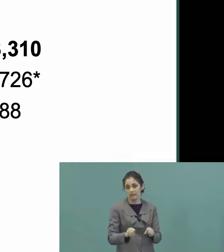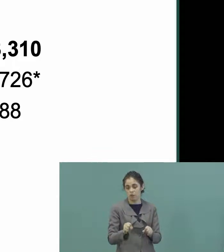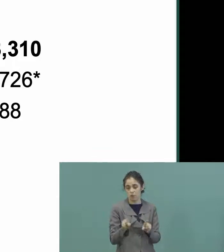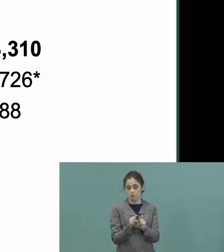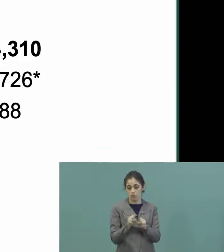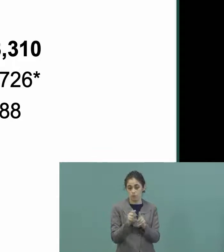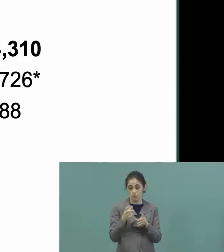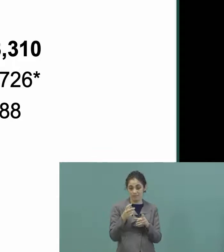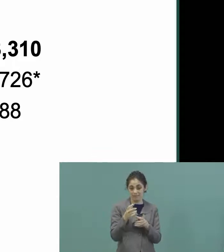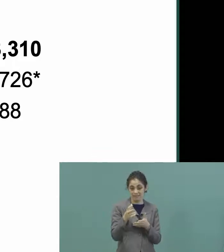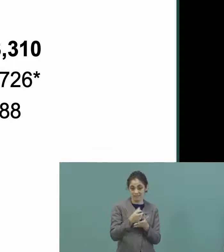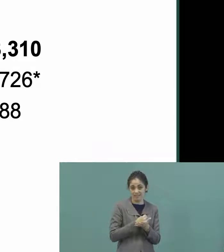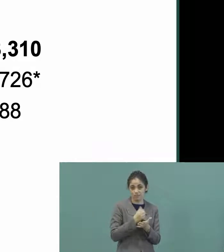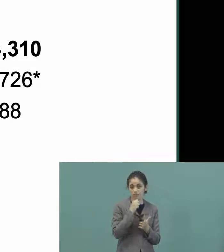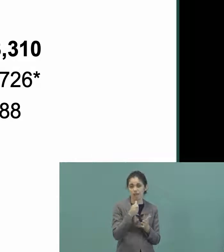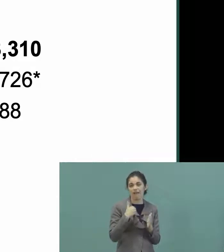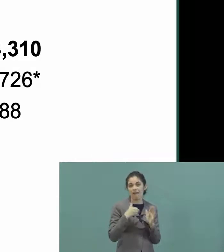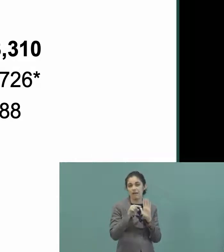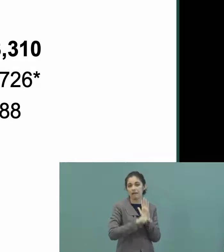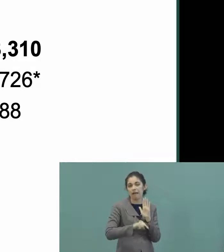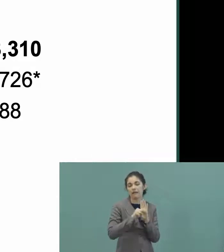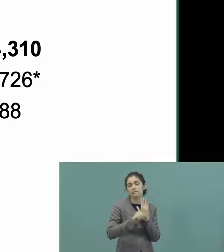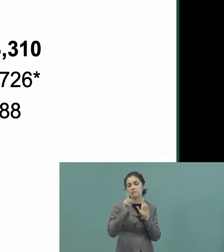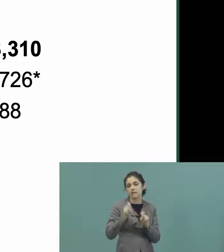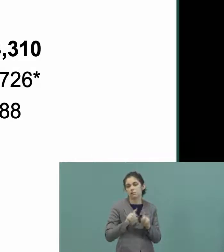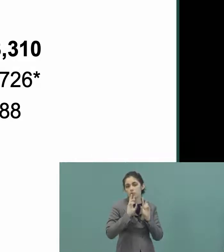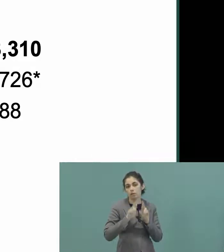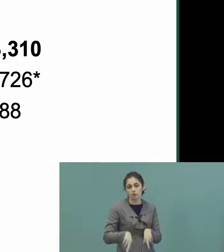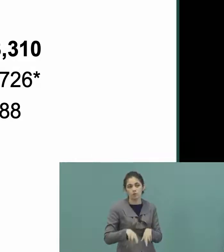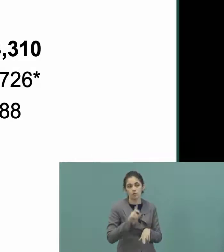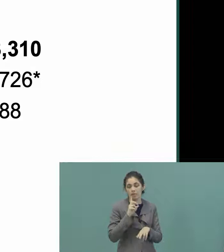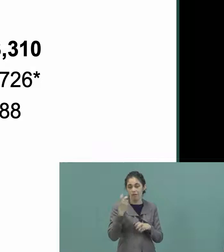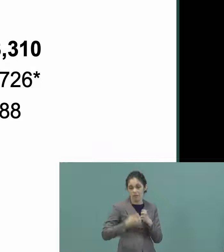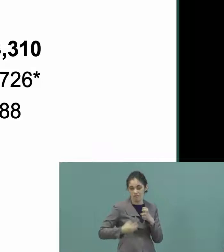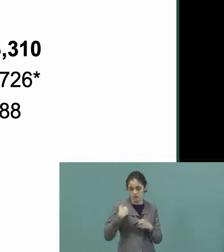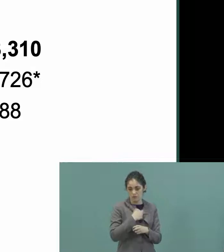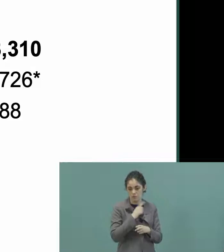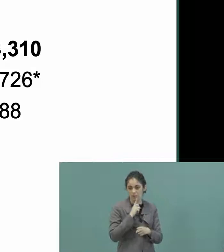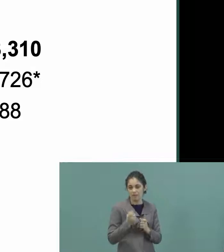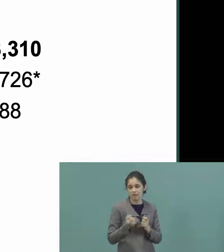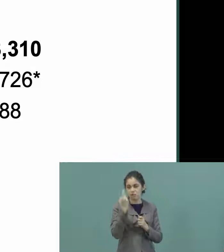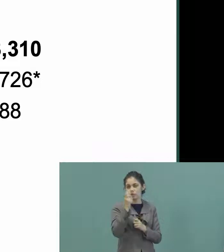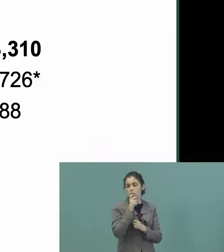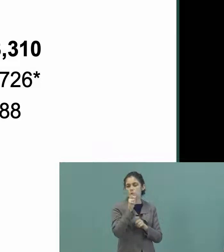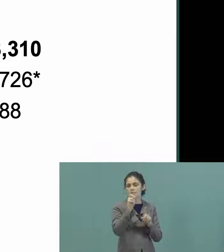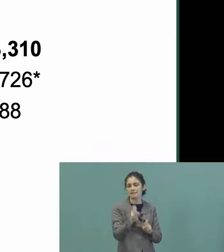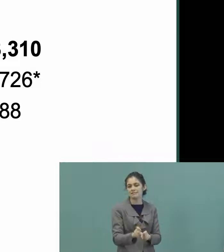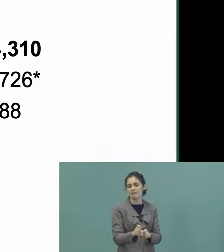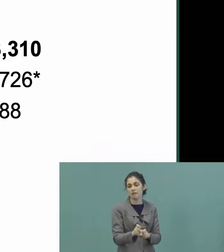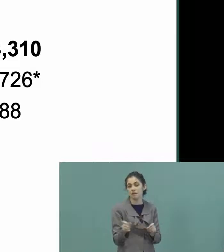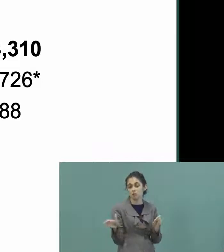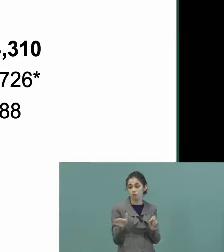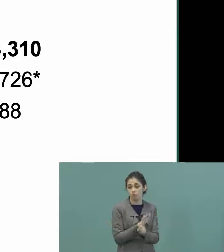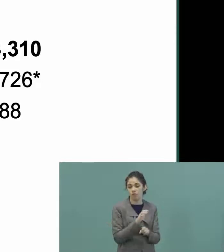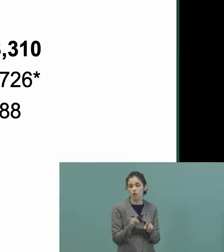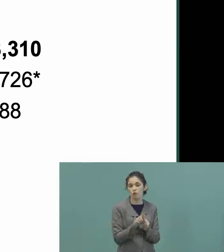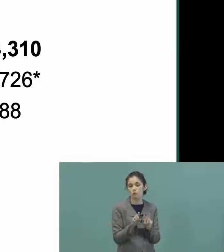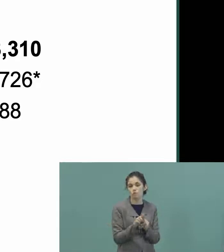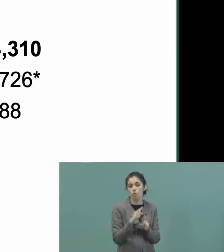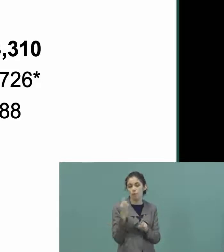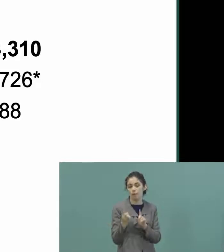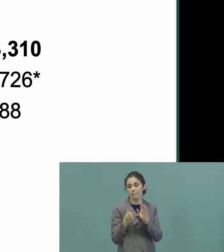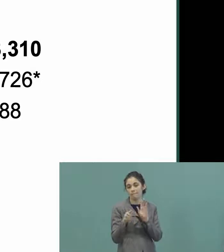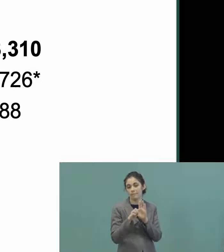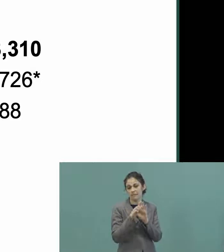receive. We don't get negative test reports, so it's very hard for us to understand who is being tested total. We only get